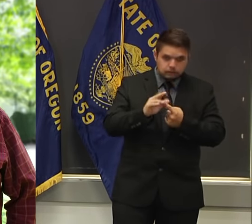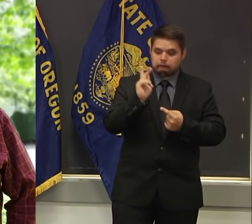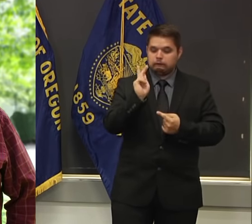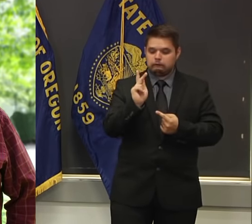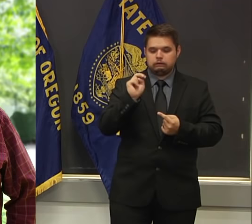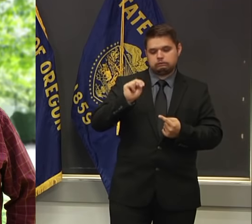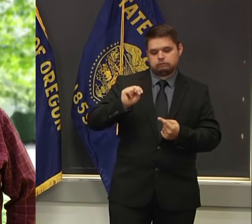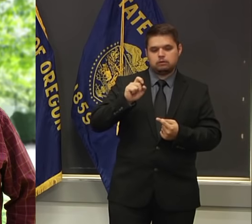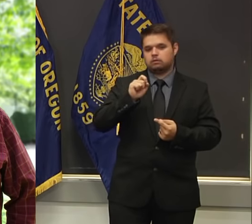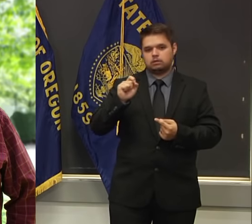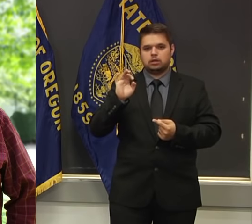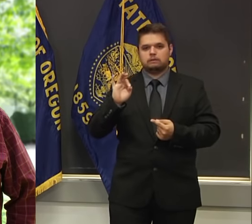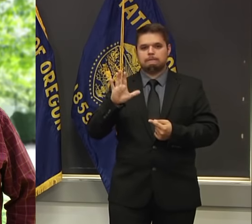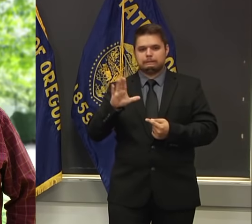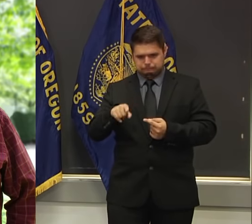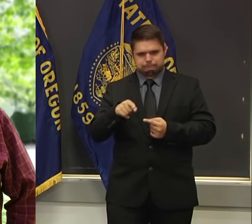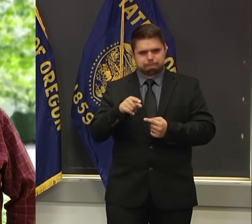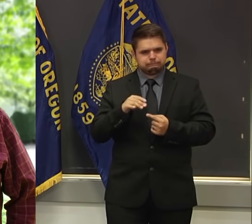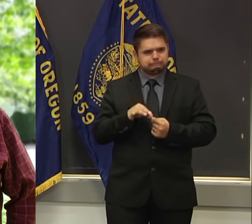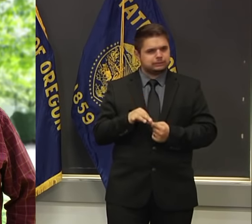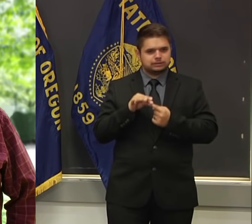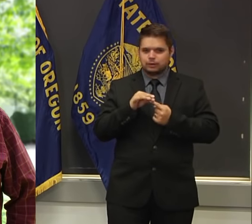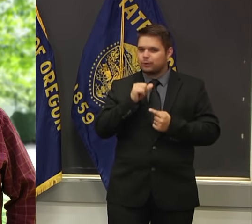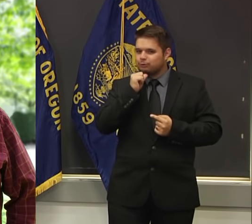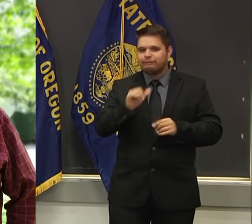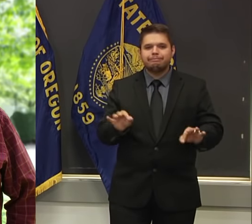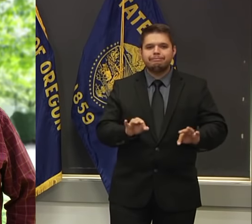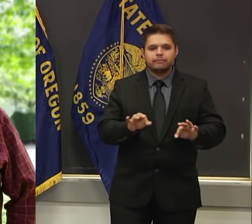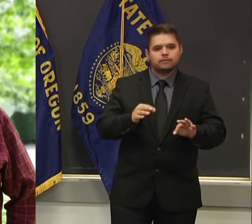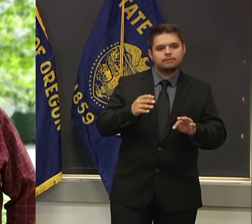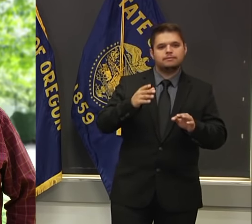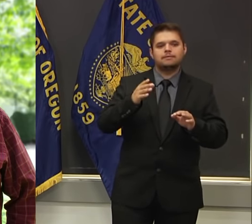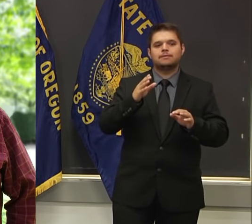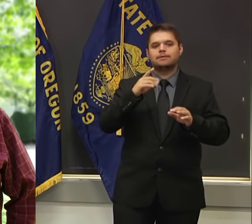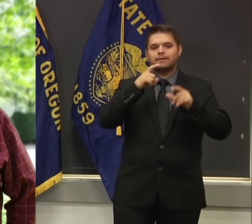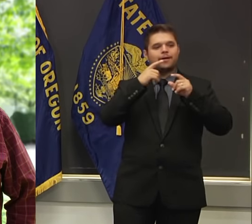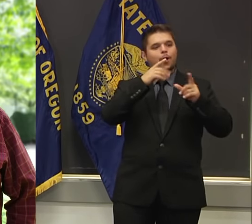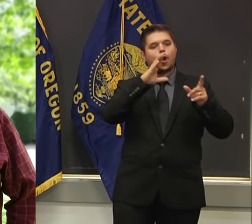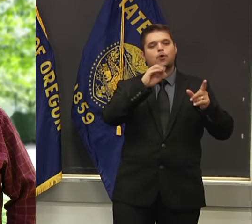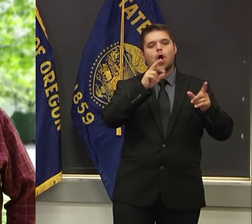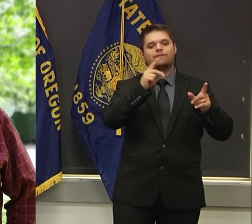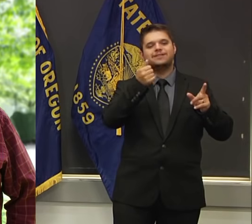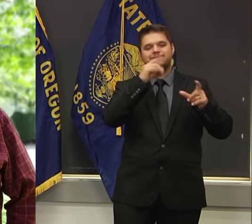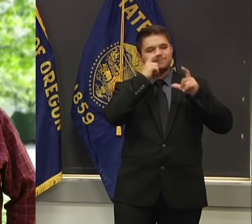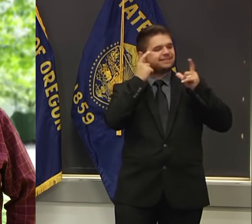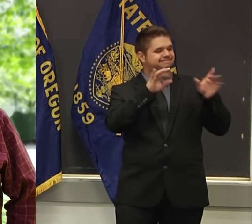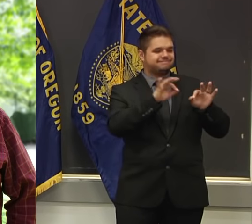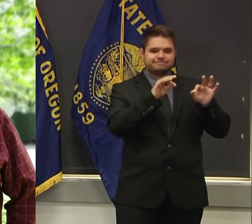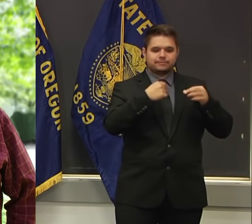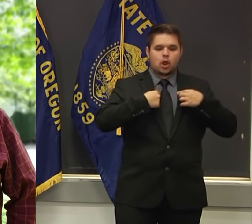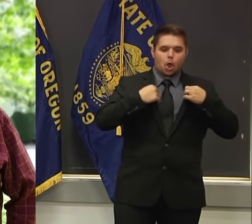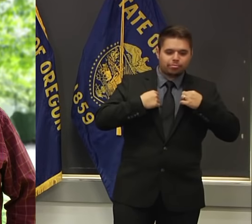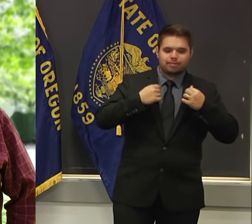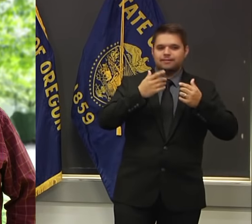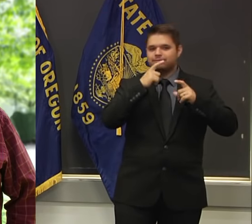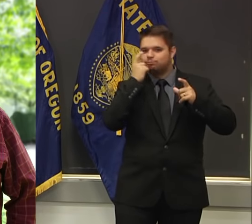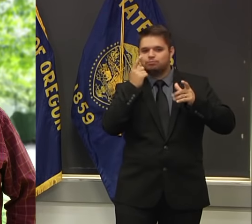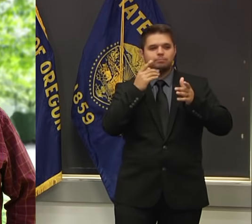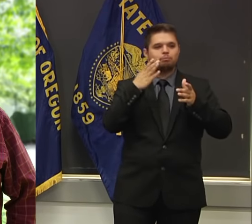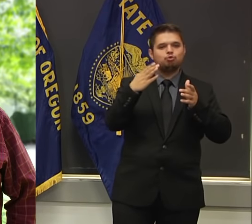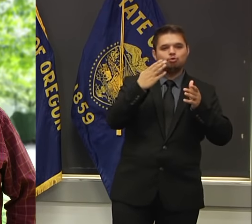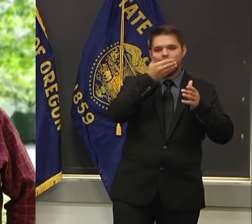KN95s, not the facial coverings that we've all been dealing with in the COVID context. Almost immediately,